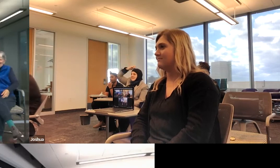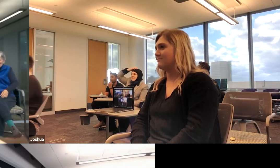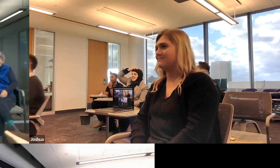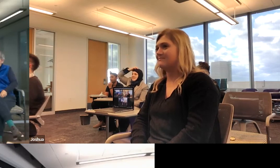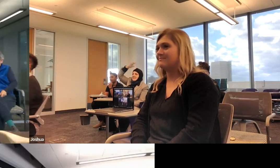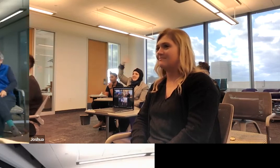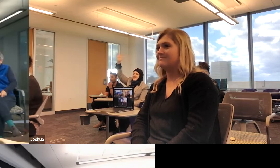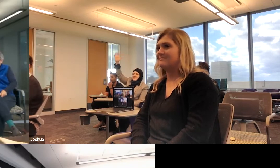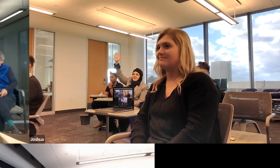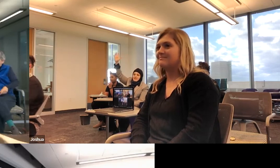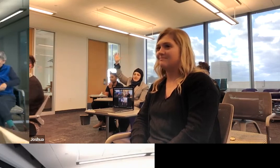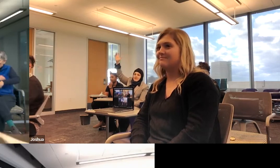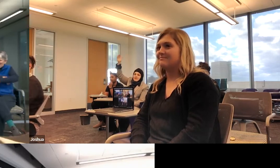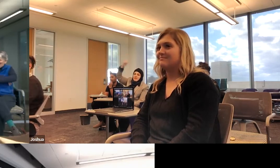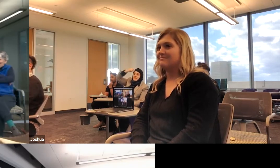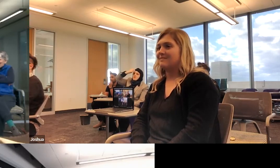to.